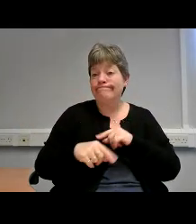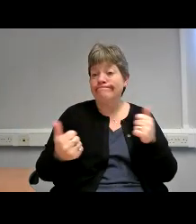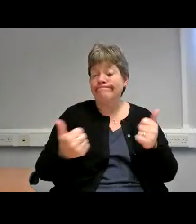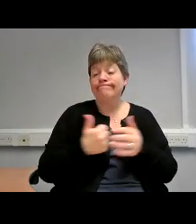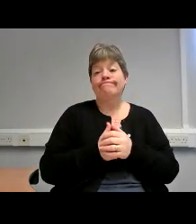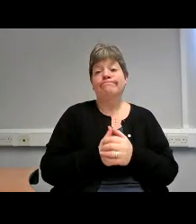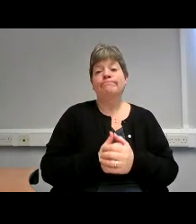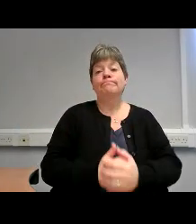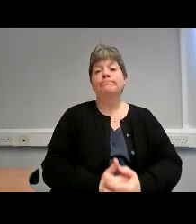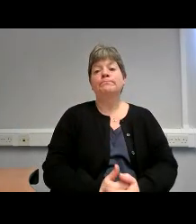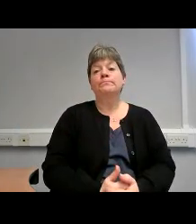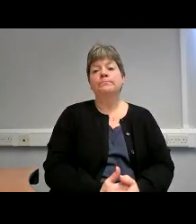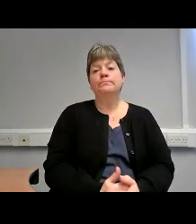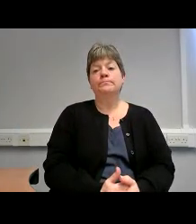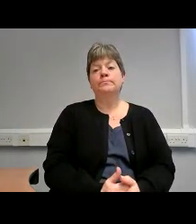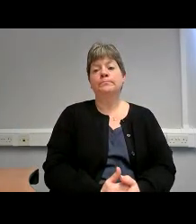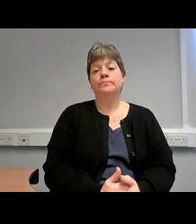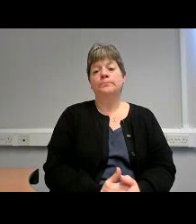slides.